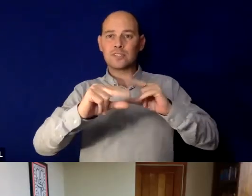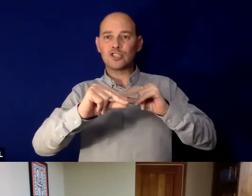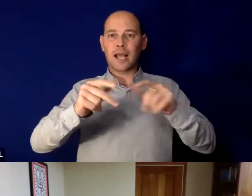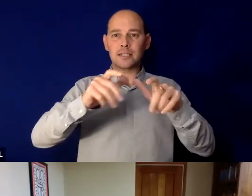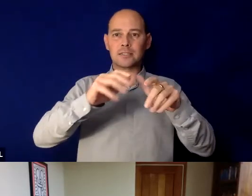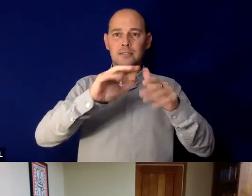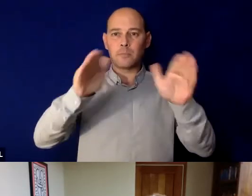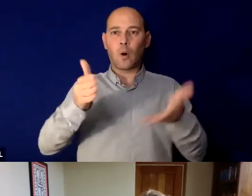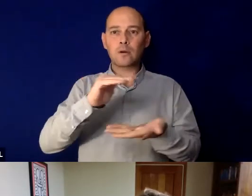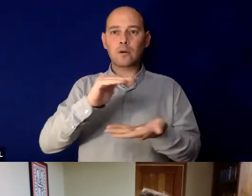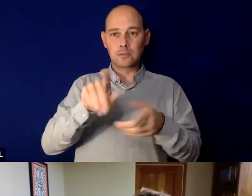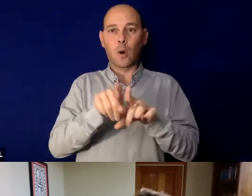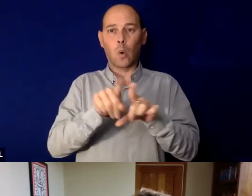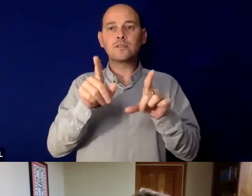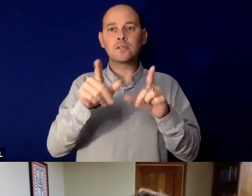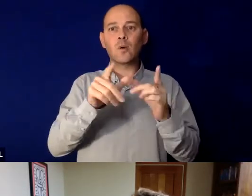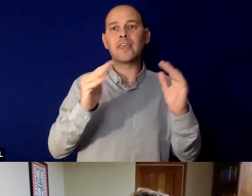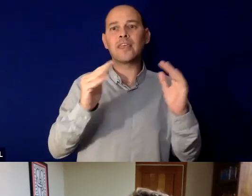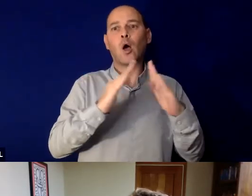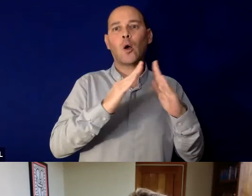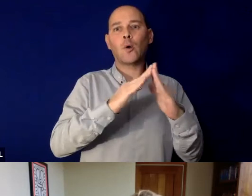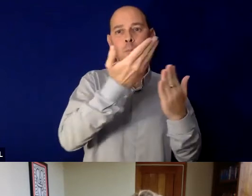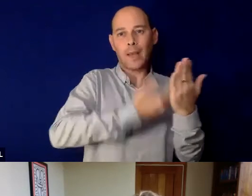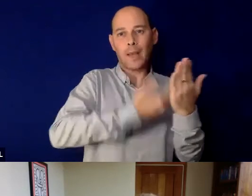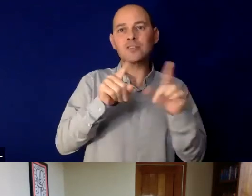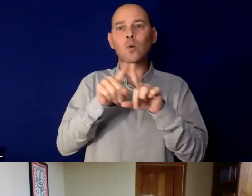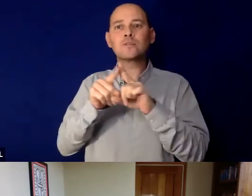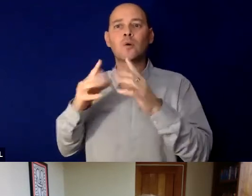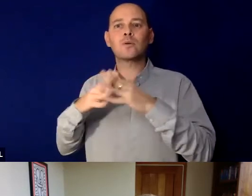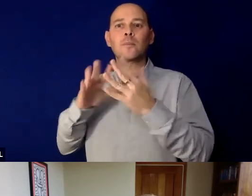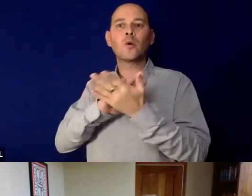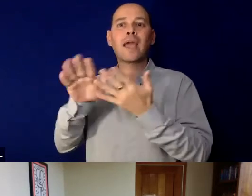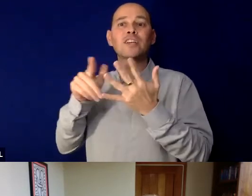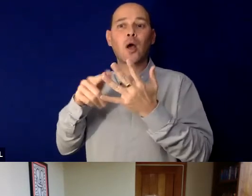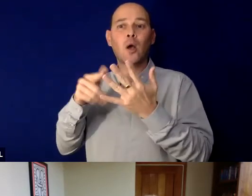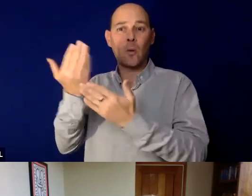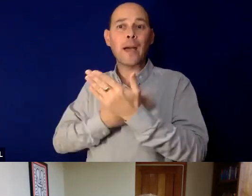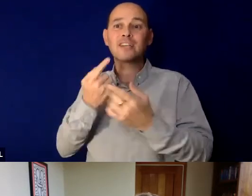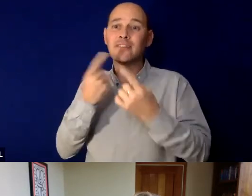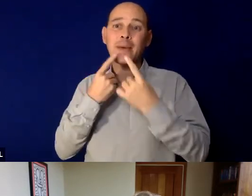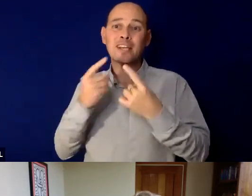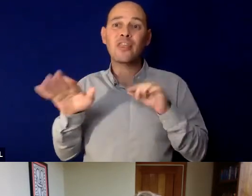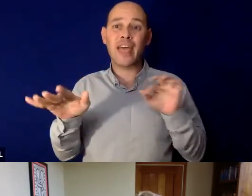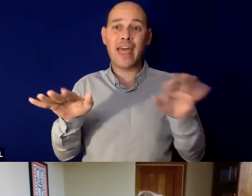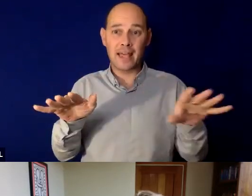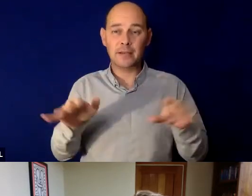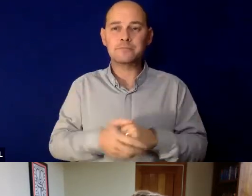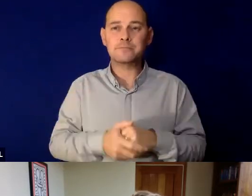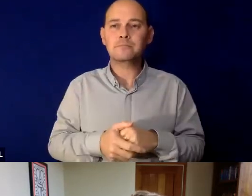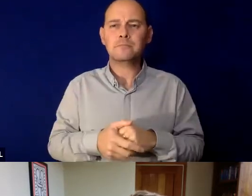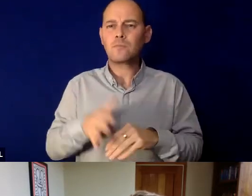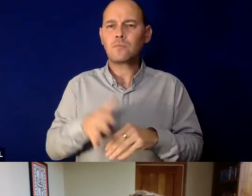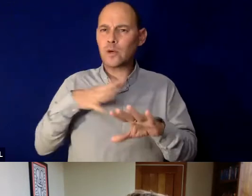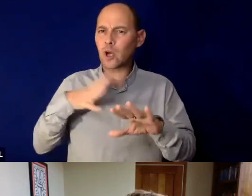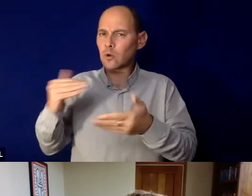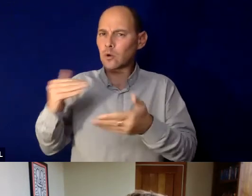the homepage of the portal and also on the WHO website. So we're not trying to sort of guard it or be